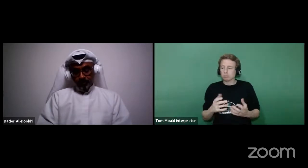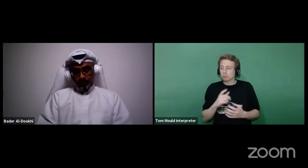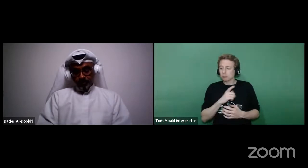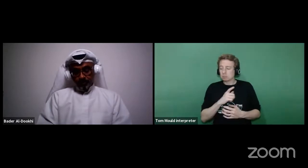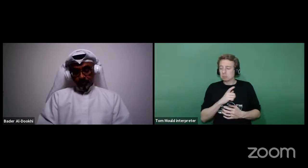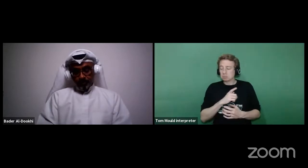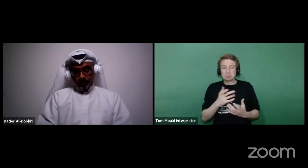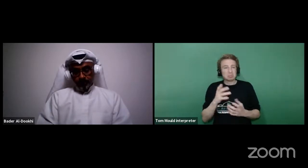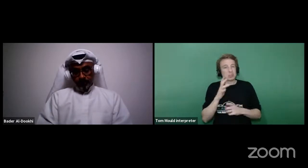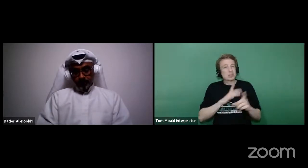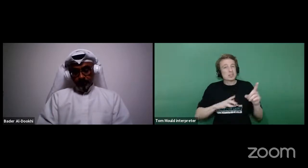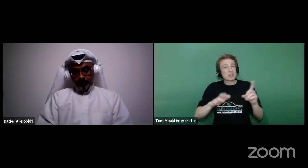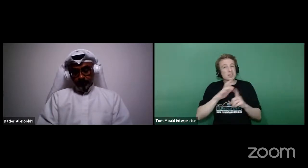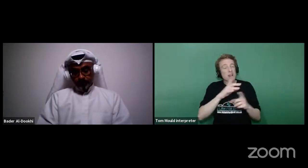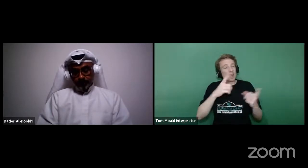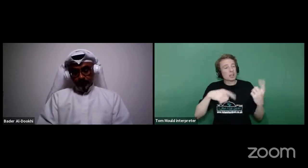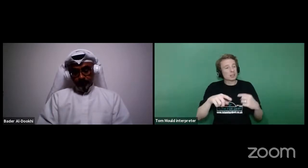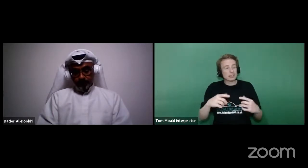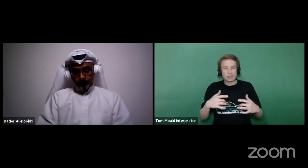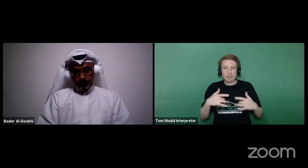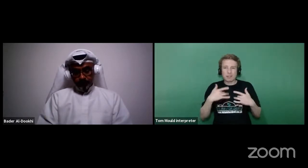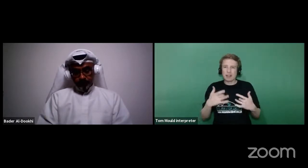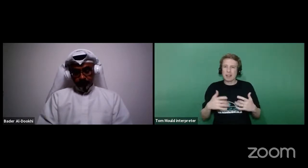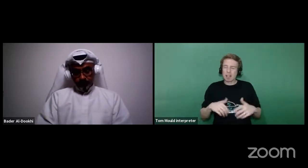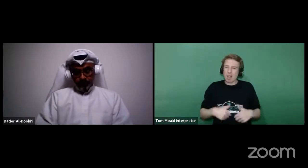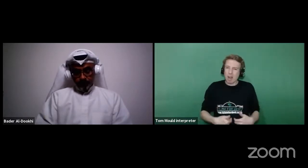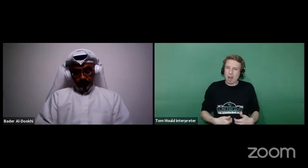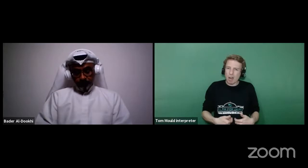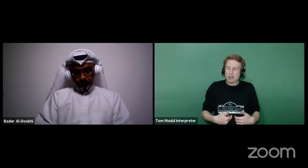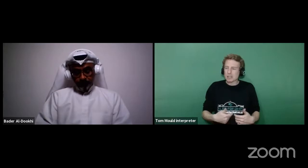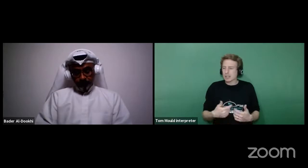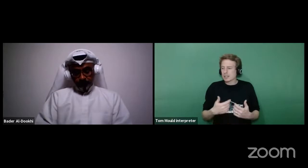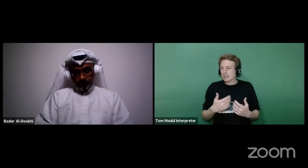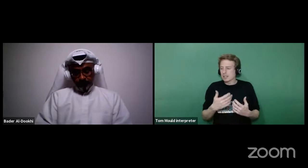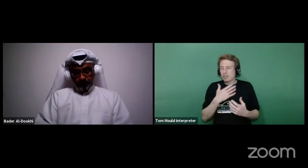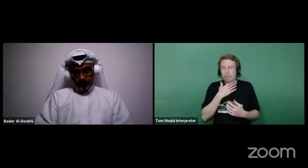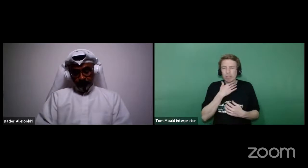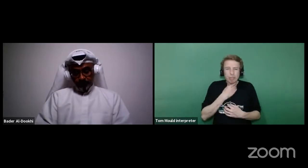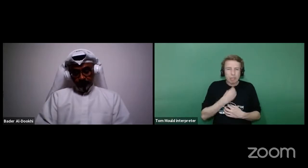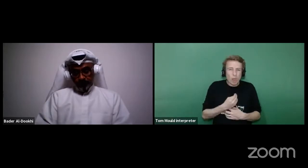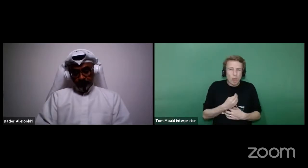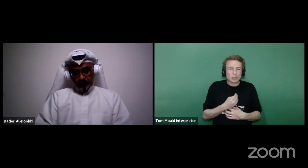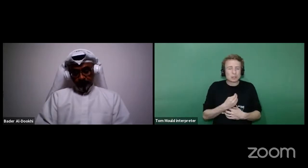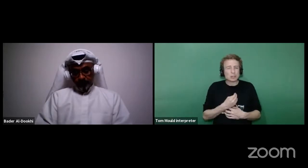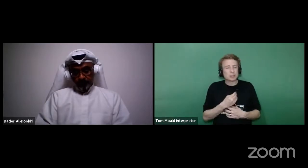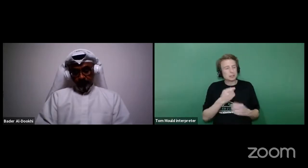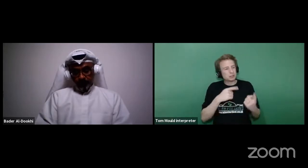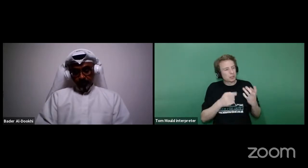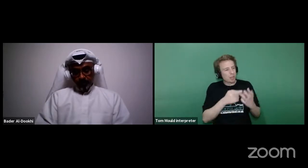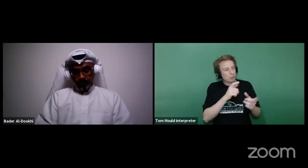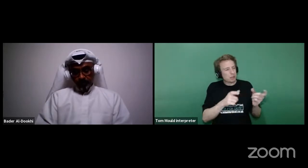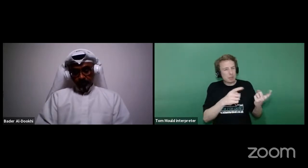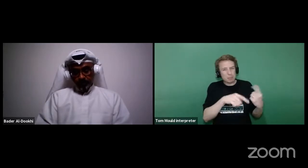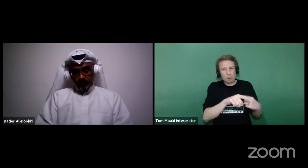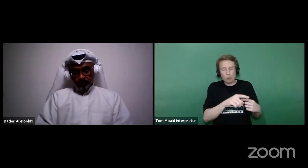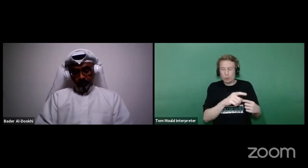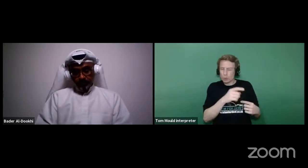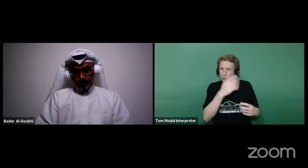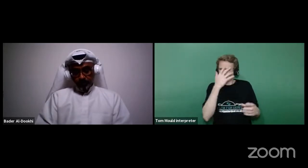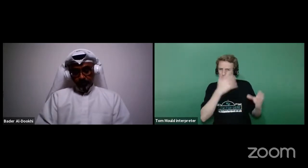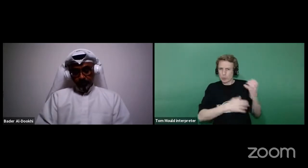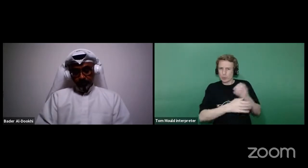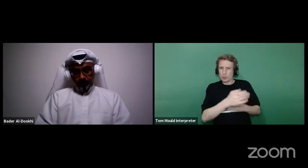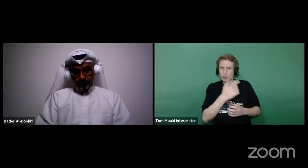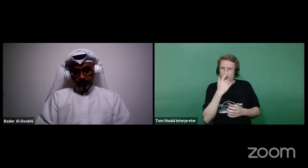society, it feels the hunger and the thirst and the need of others. And this will lead them to